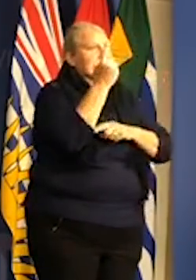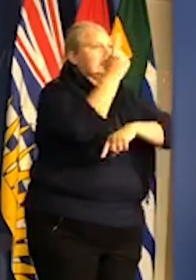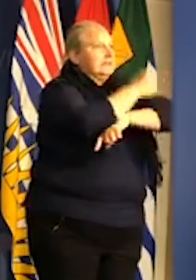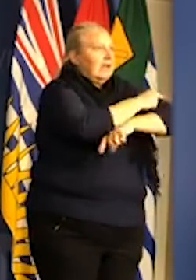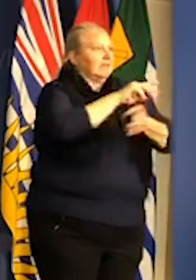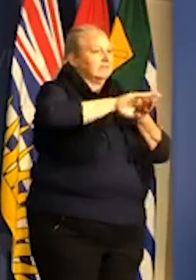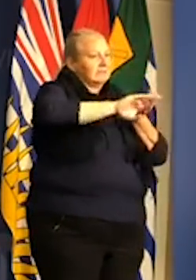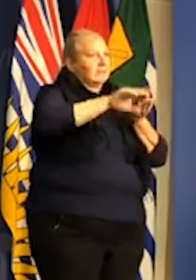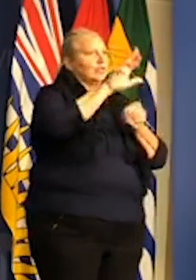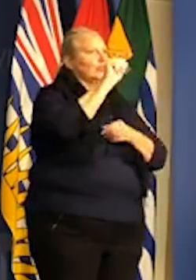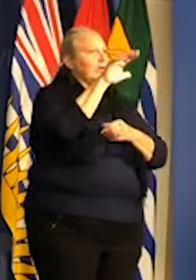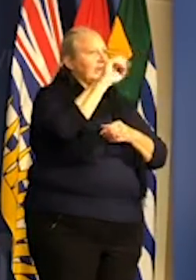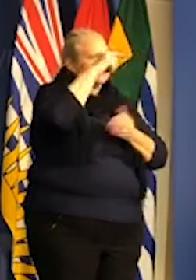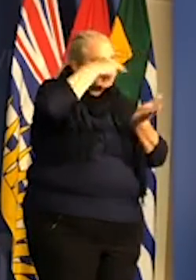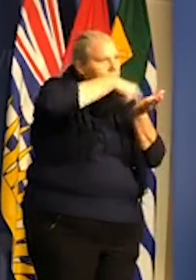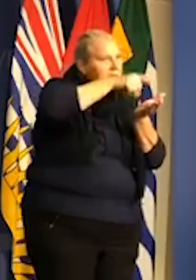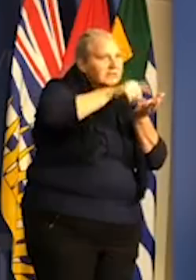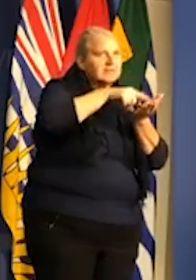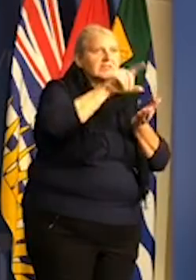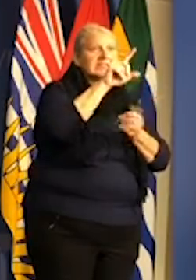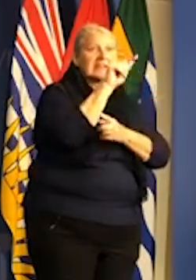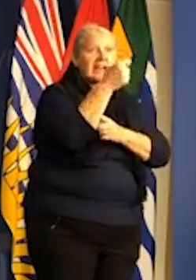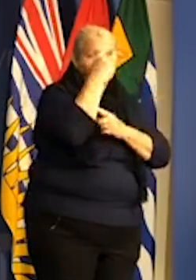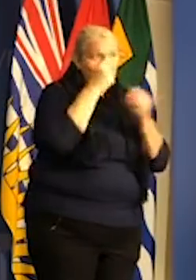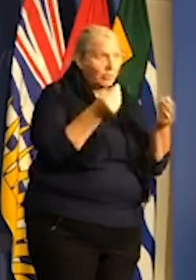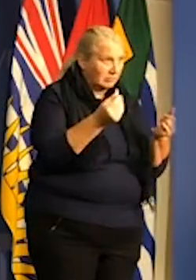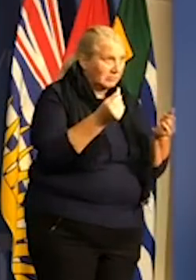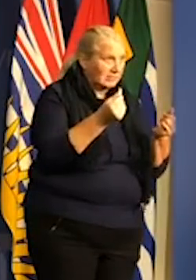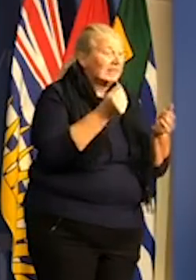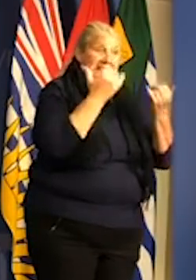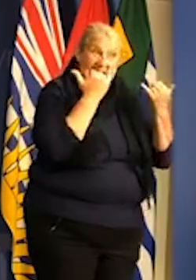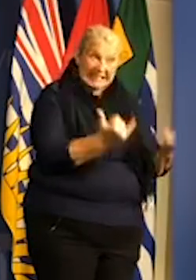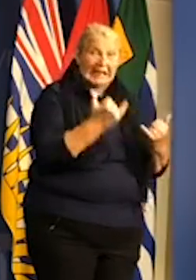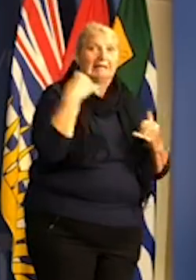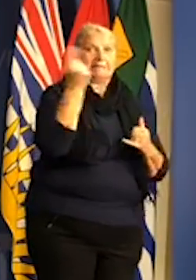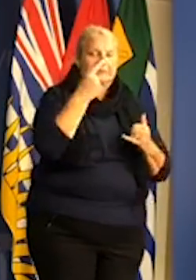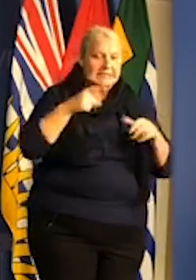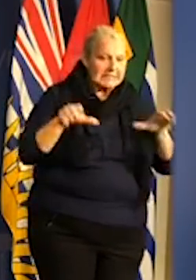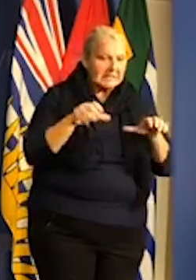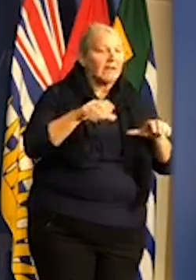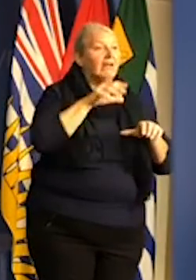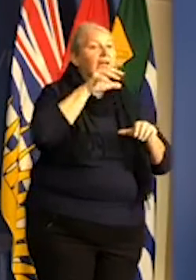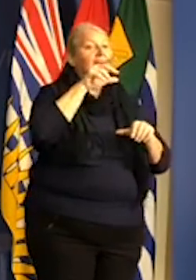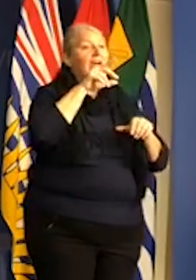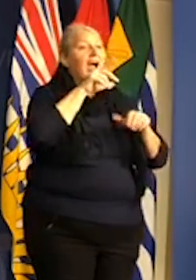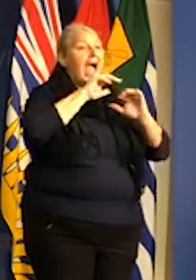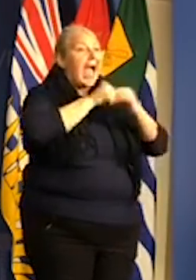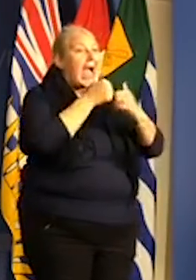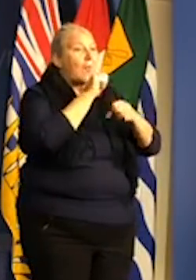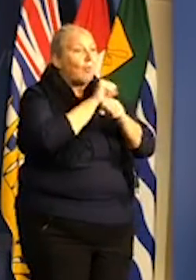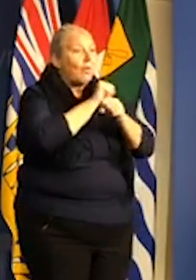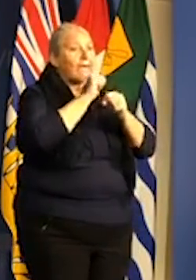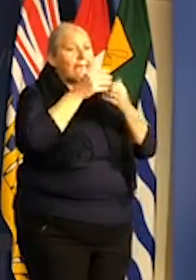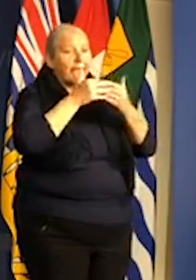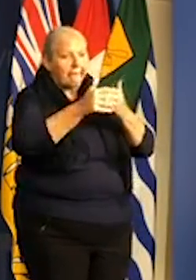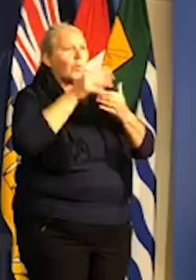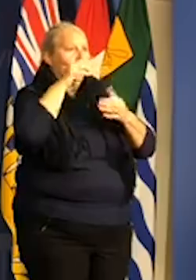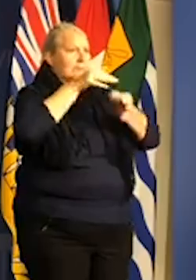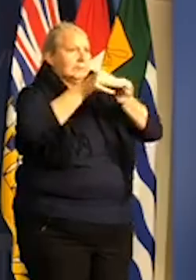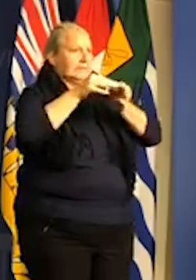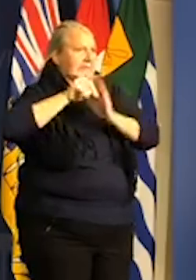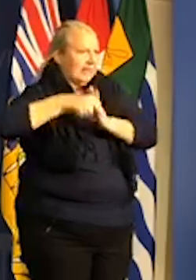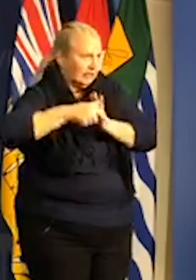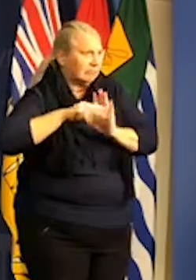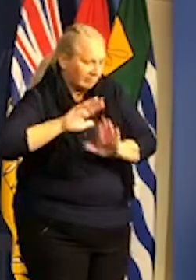period for all property tax payments. We are working on this now, and details will follow soon. I'm also